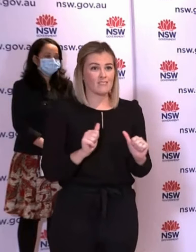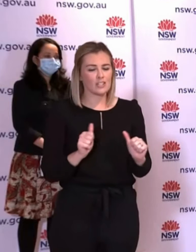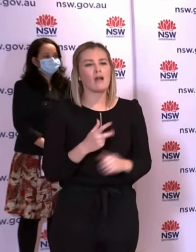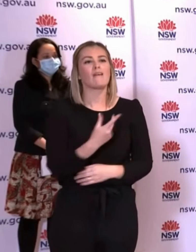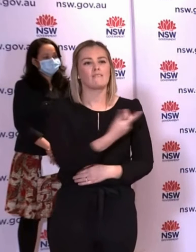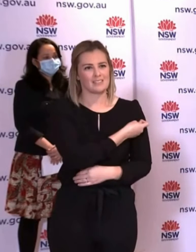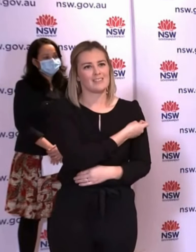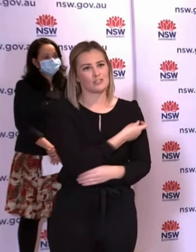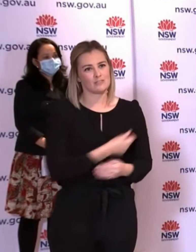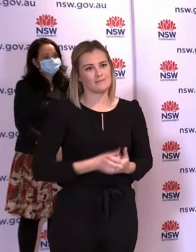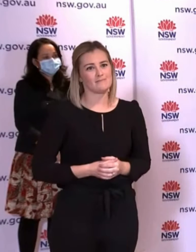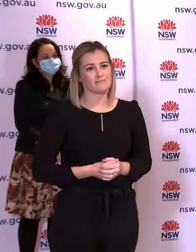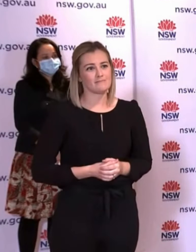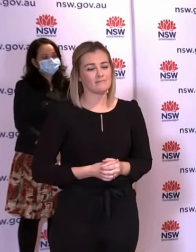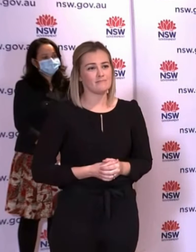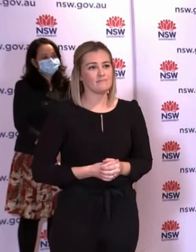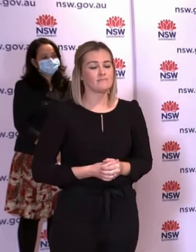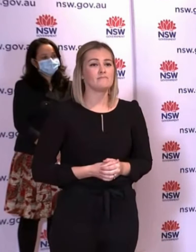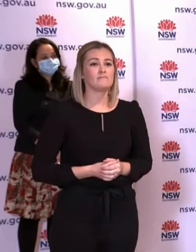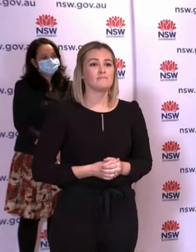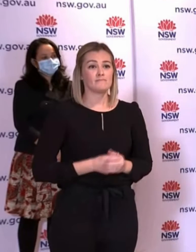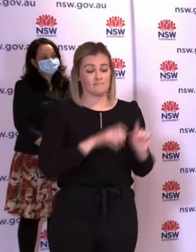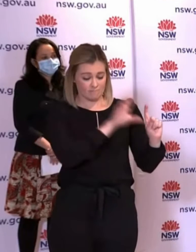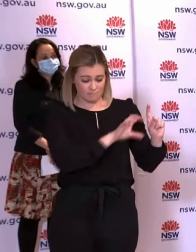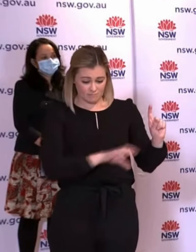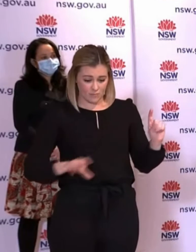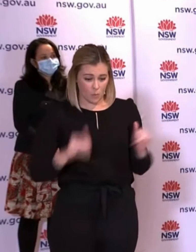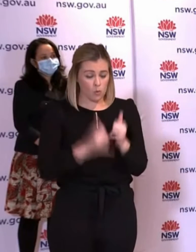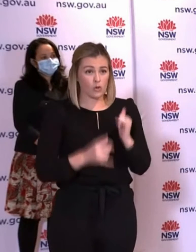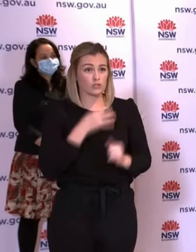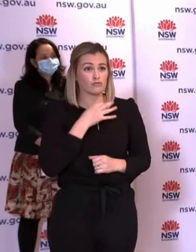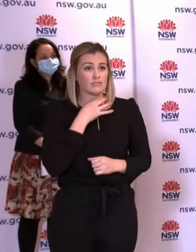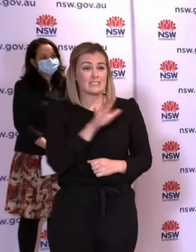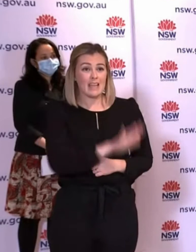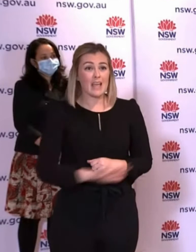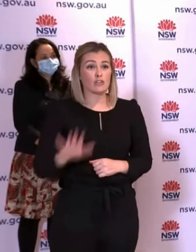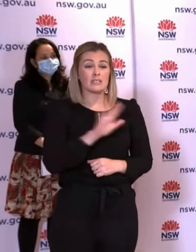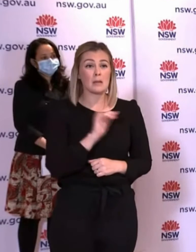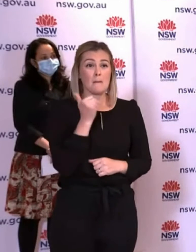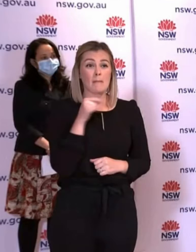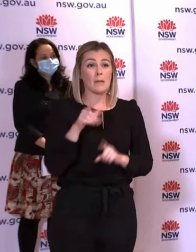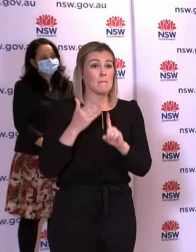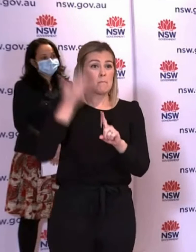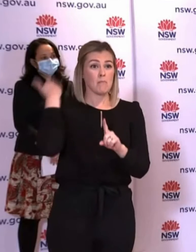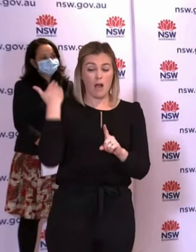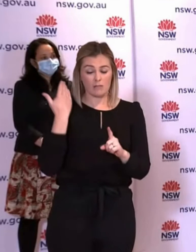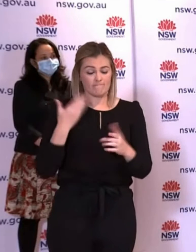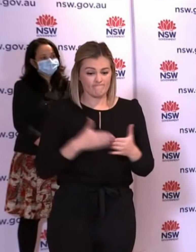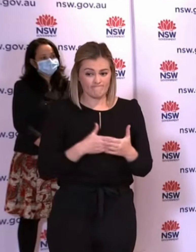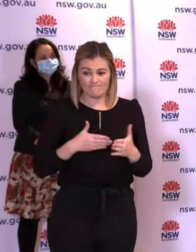great opportunity for you in those age groups in particular who haven't previously had an opportunity to be